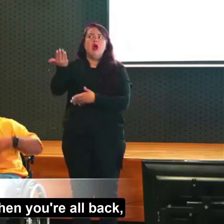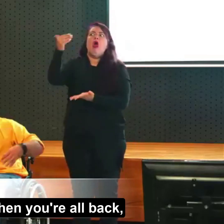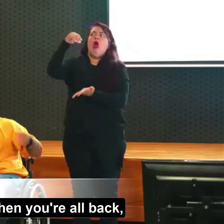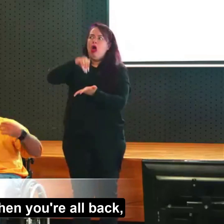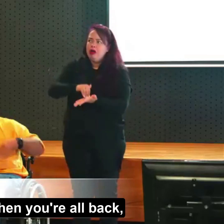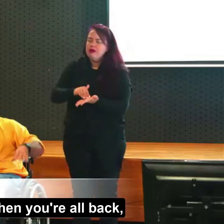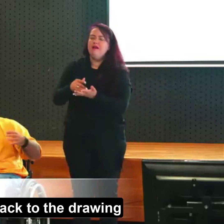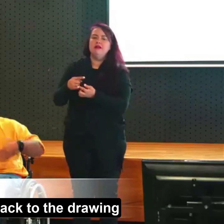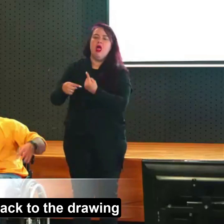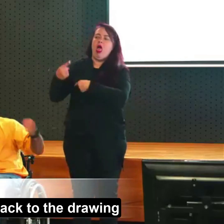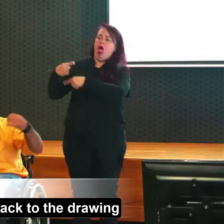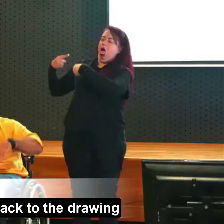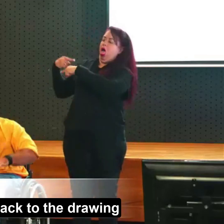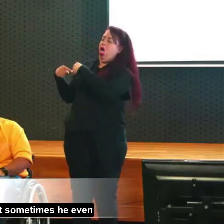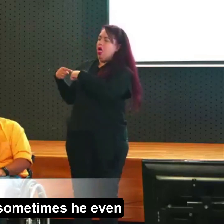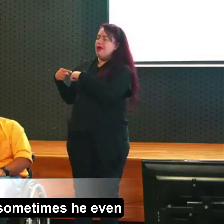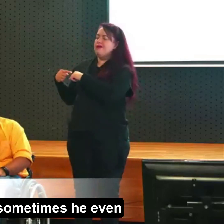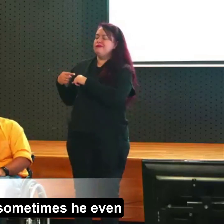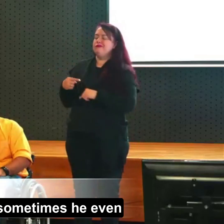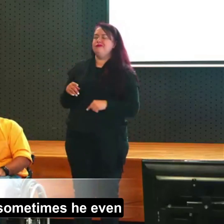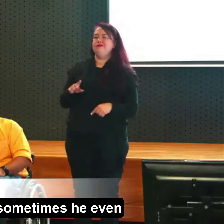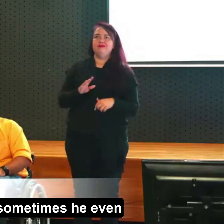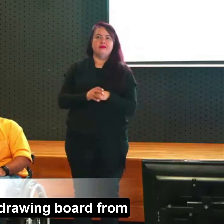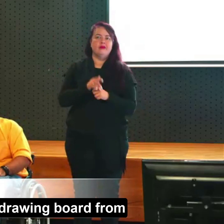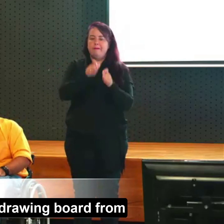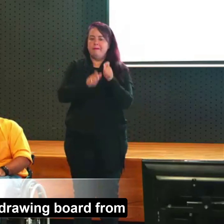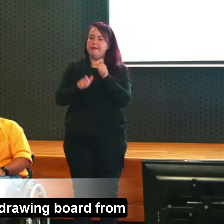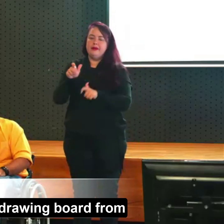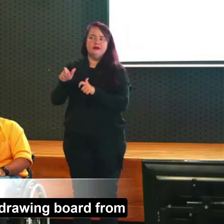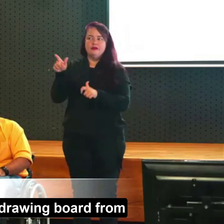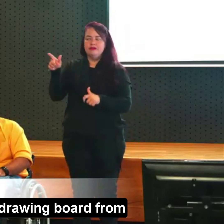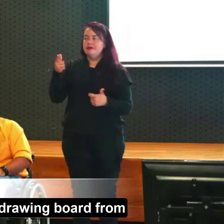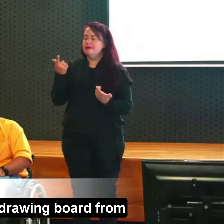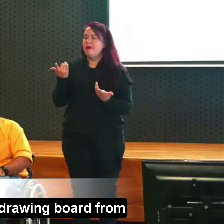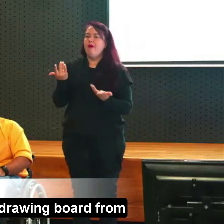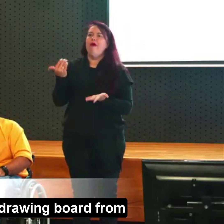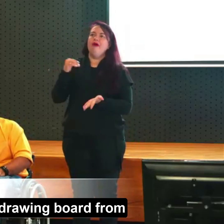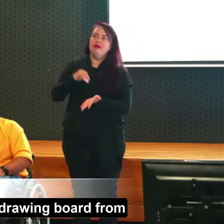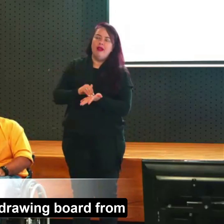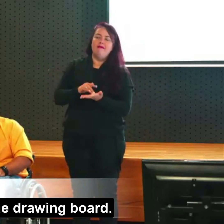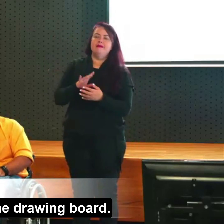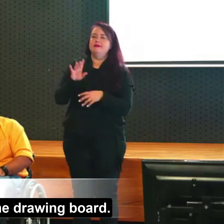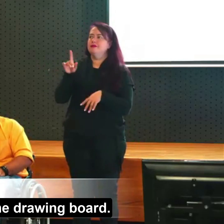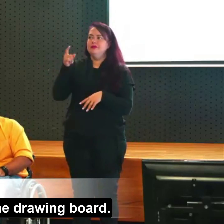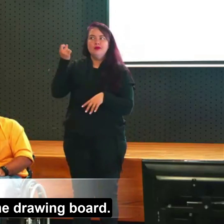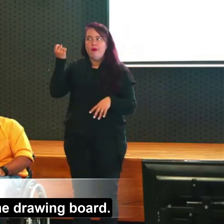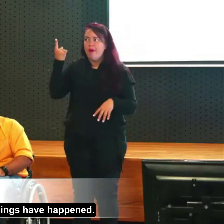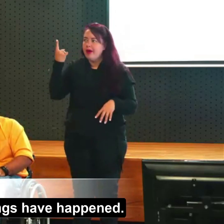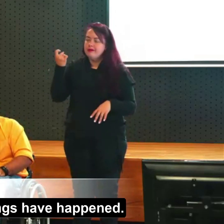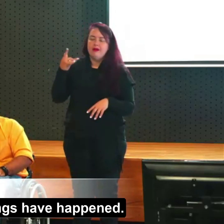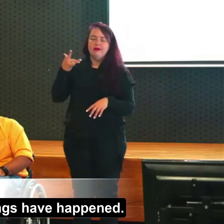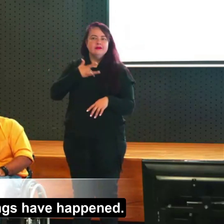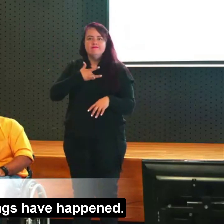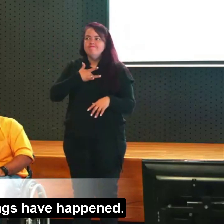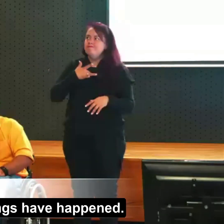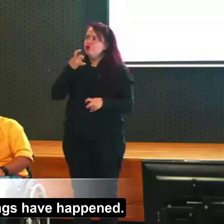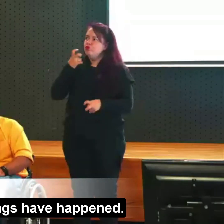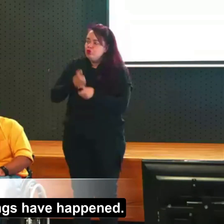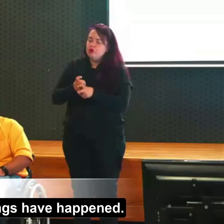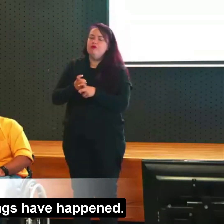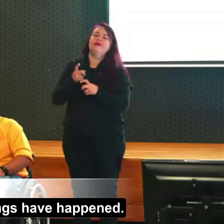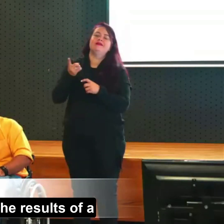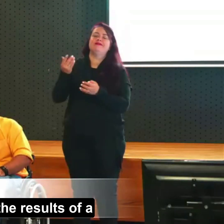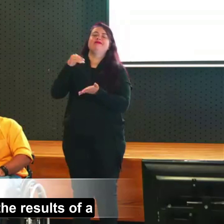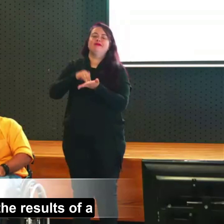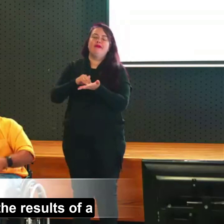and then you're all back, not even back to the drawing board, but sometimes even behind the drawing board, from behind the drawing board. And so things